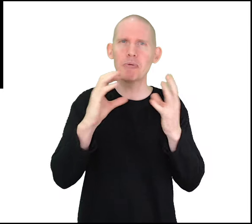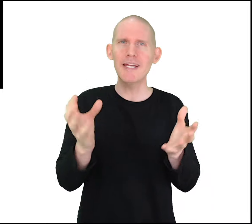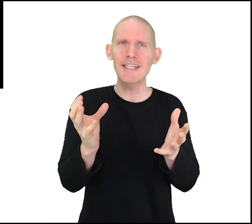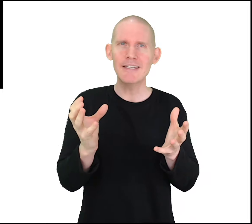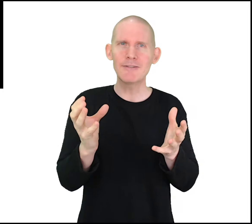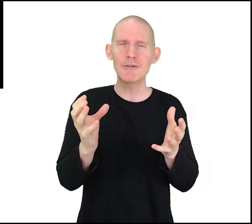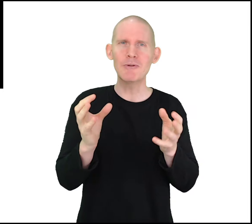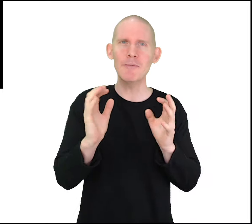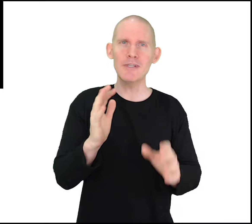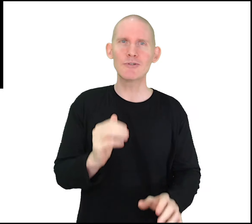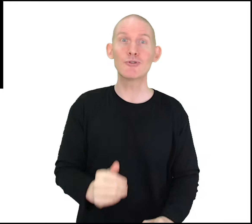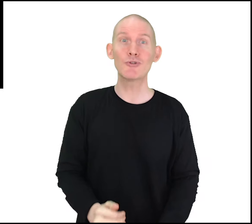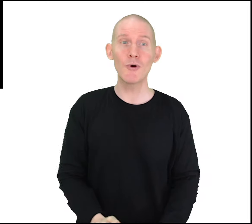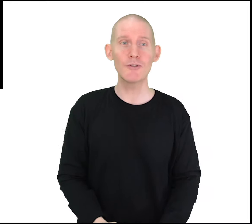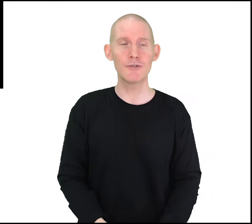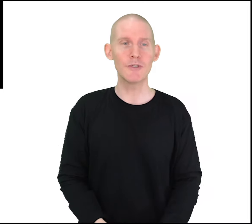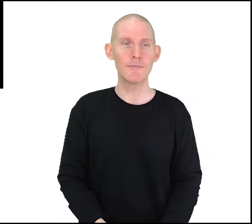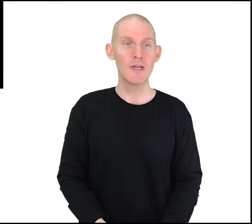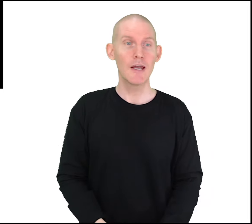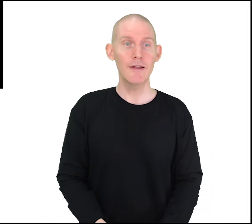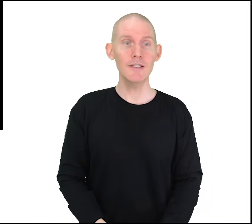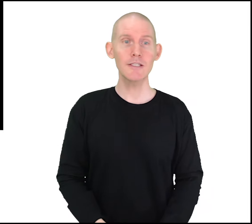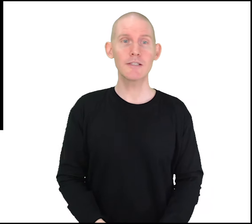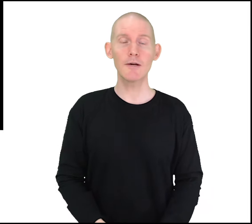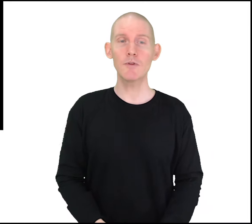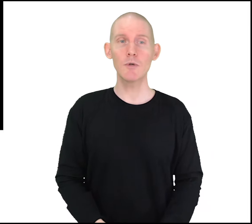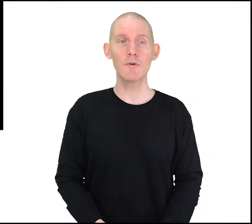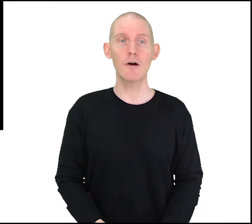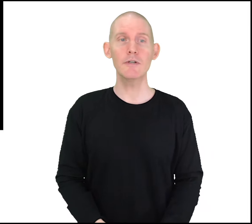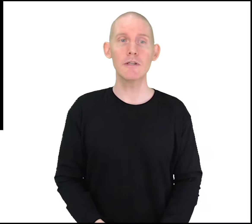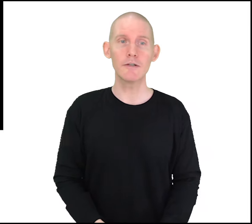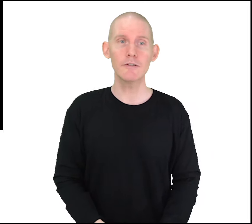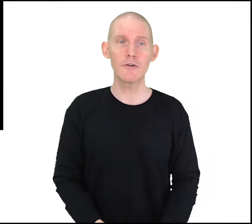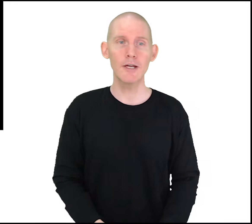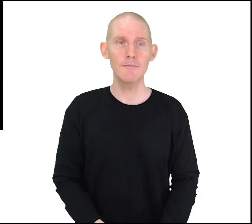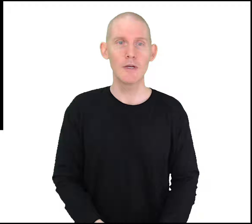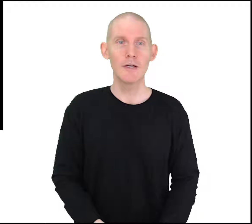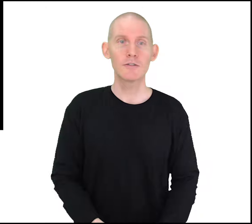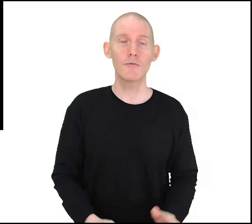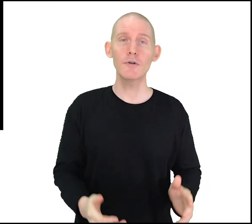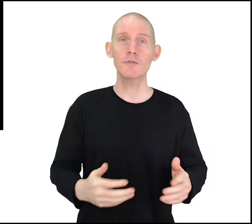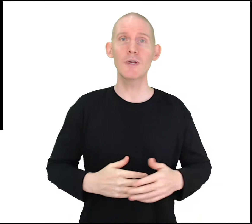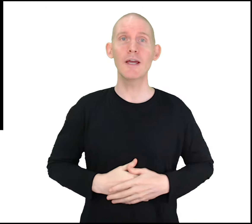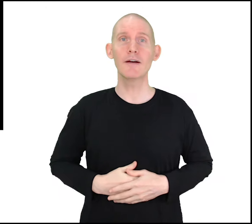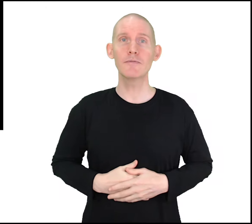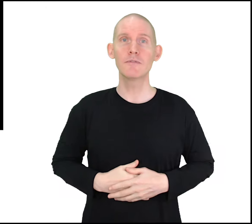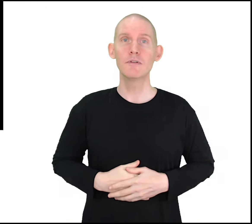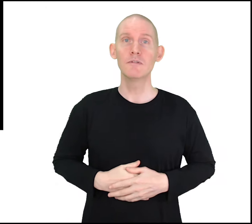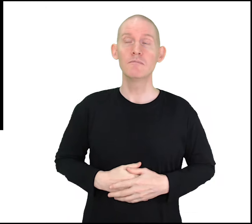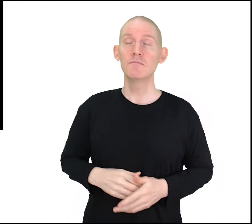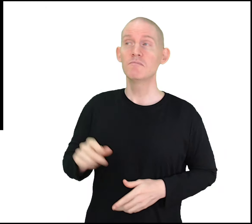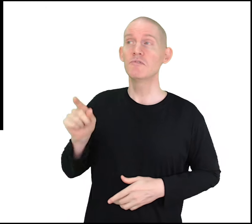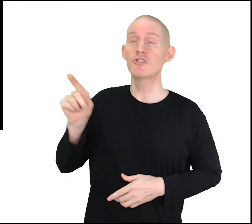explaining it to you, let me just show it to you. And this is stuff that we've already learned, okay? So first we have,